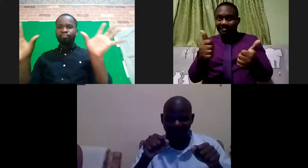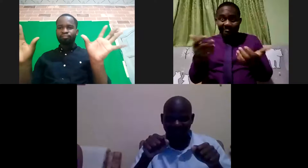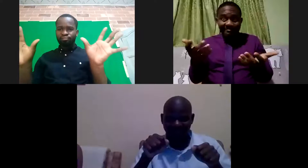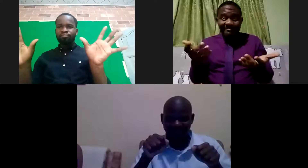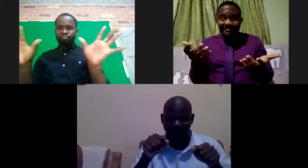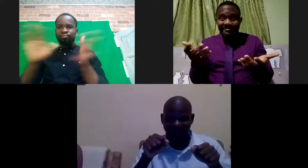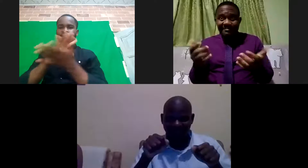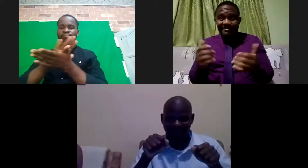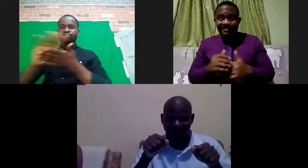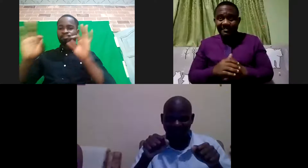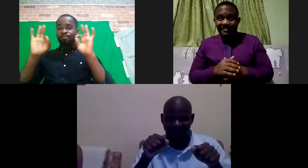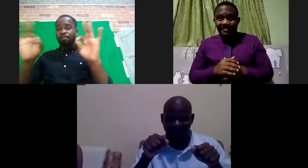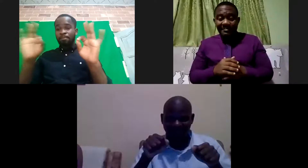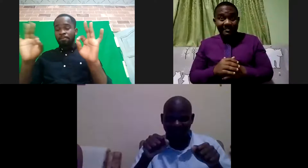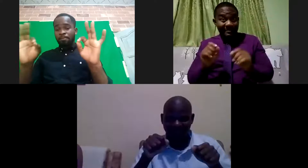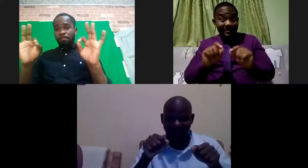Am I live?